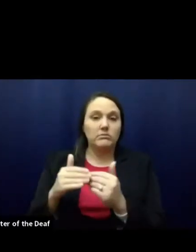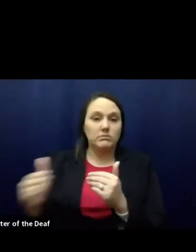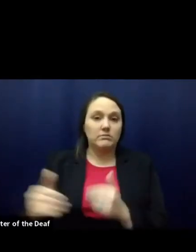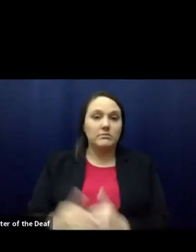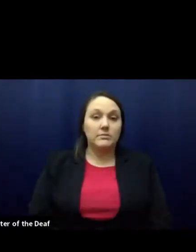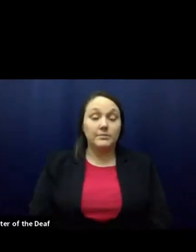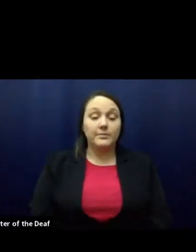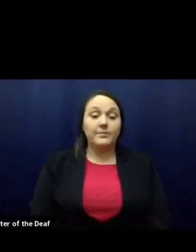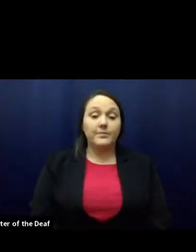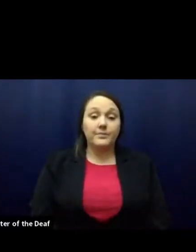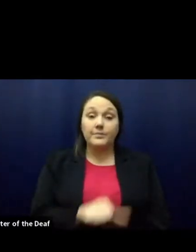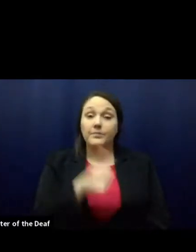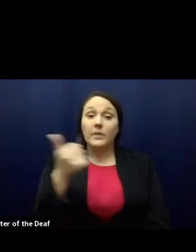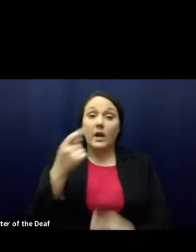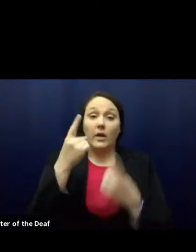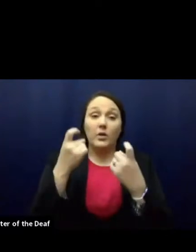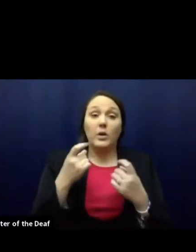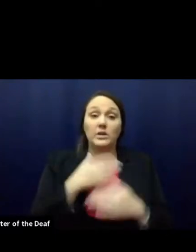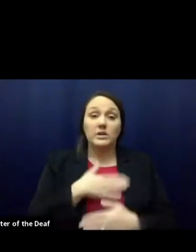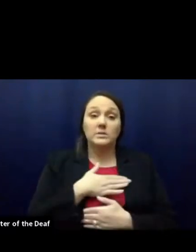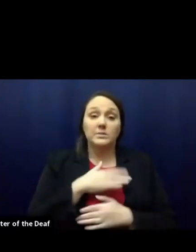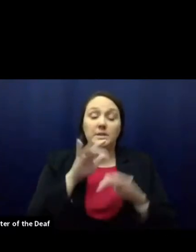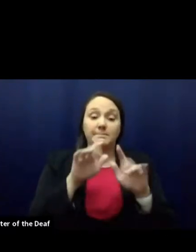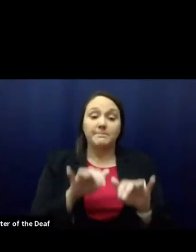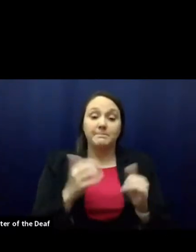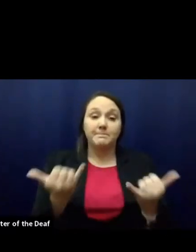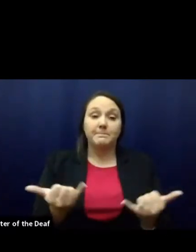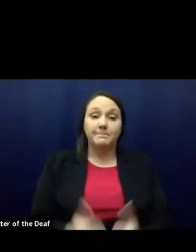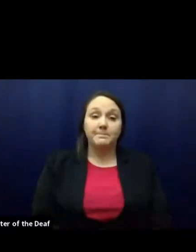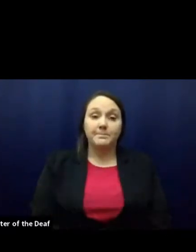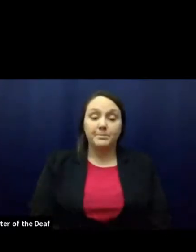right, any other questions? Please go ahead and type them in now.